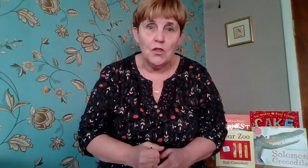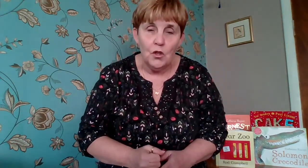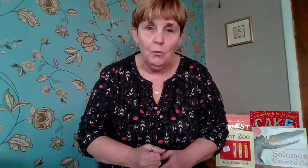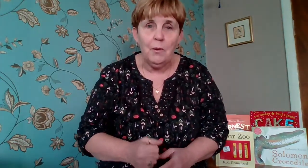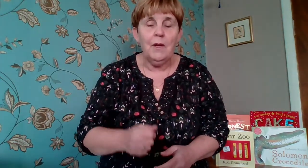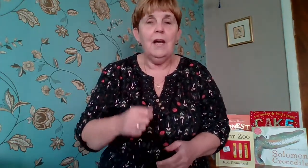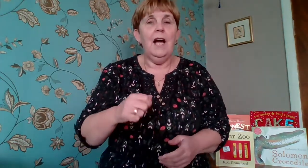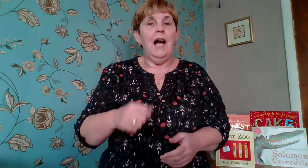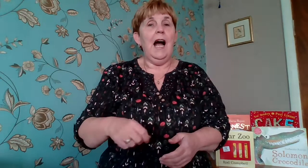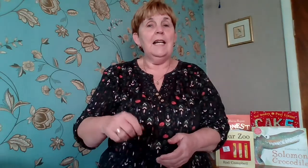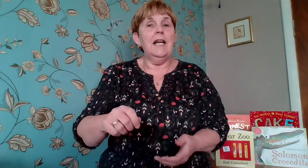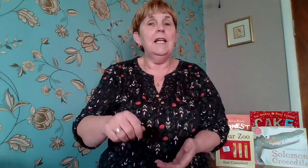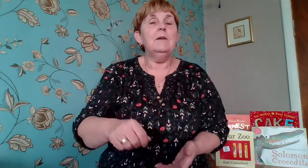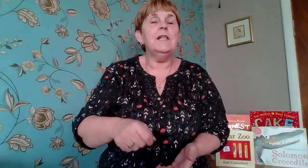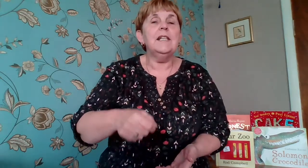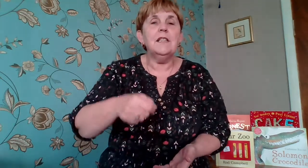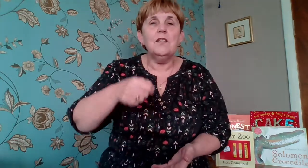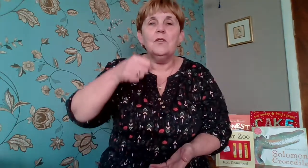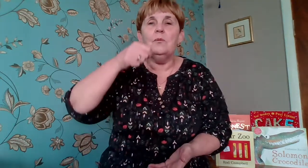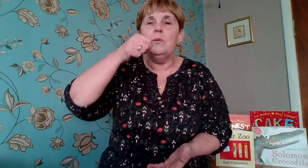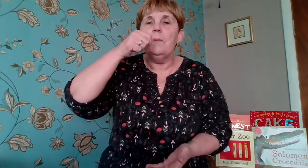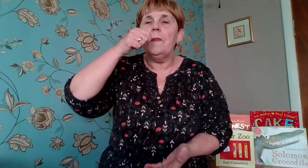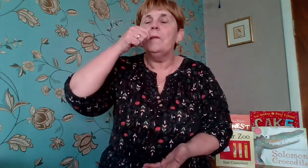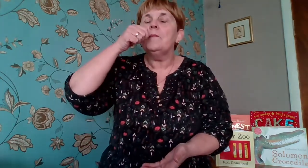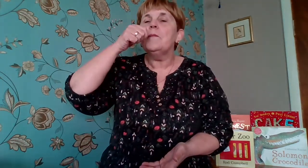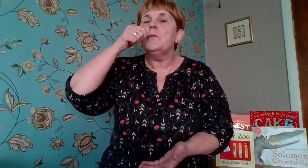soup. And he tasted the soup.